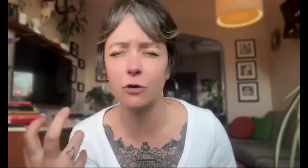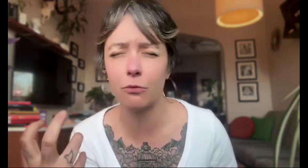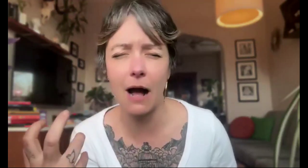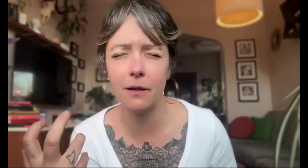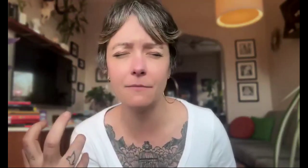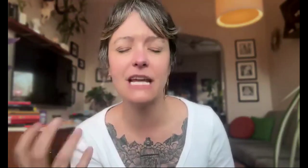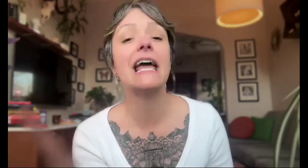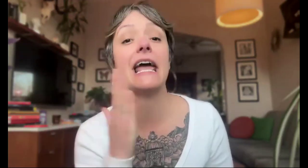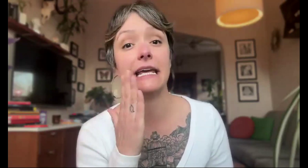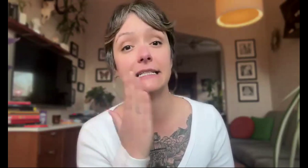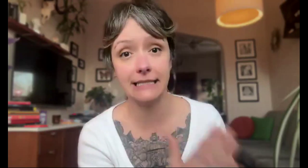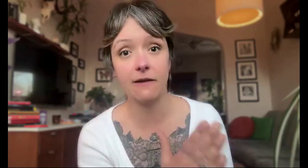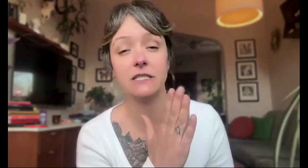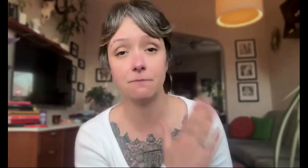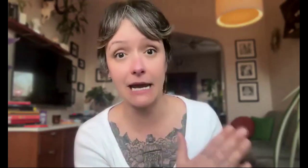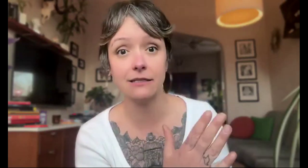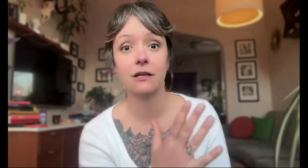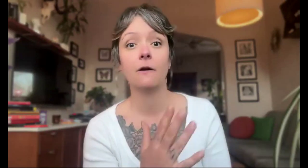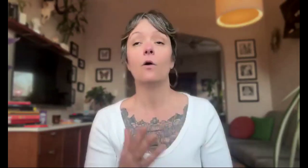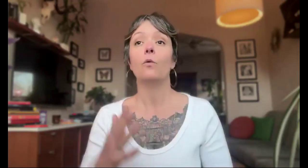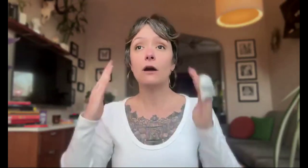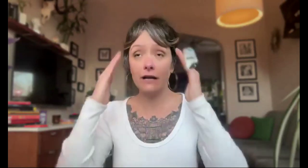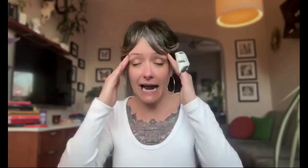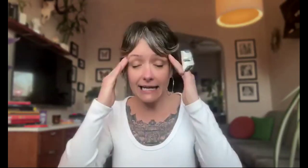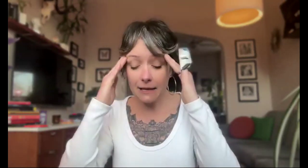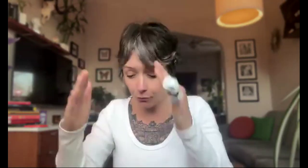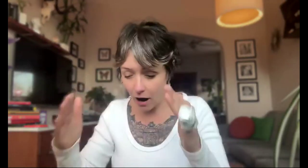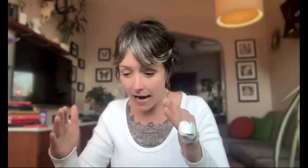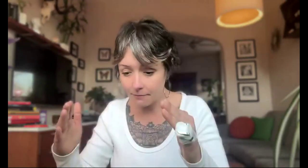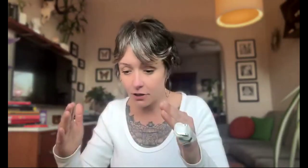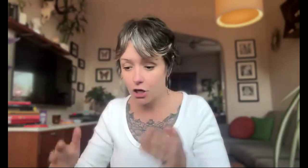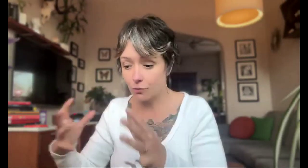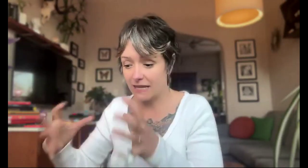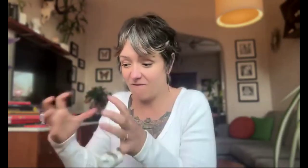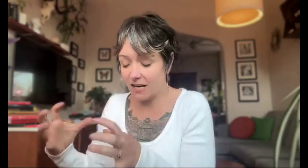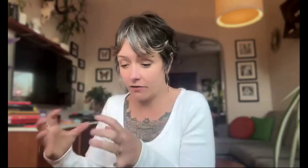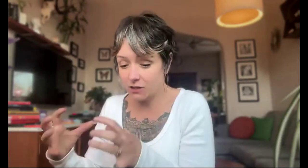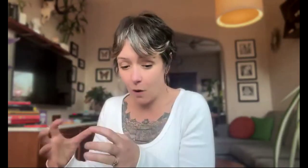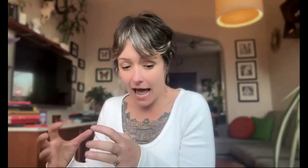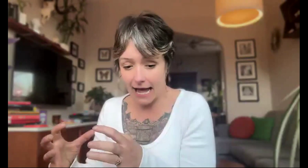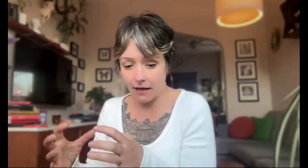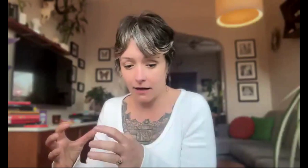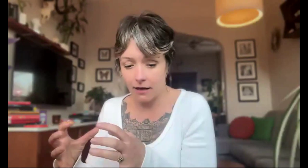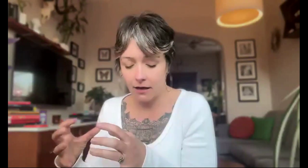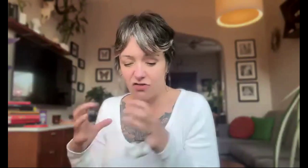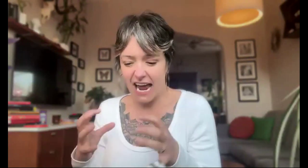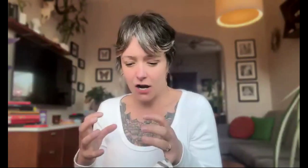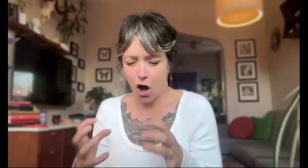emotional problems in a safe space. We are getting them primed. So when they feel this way, they